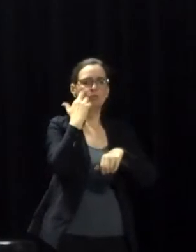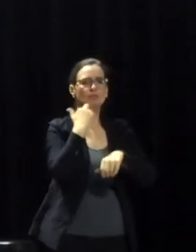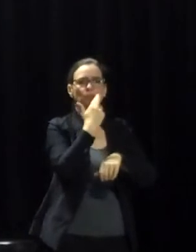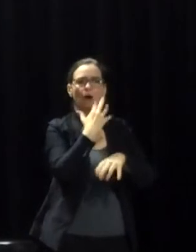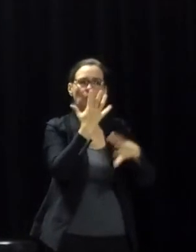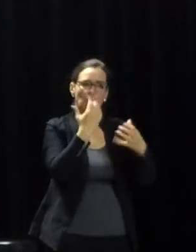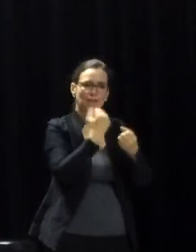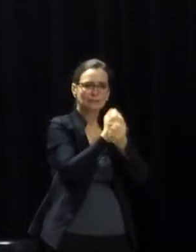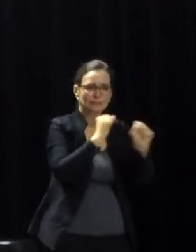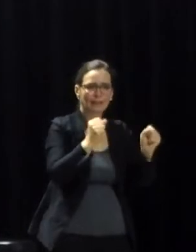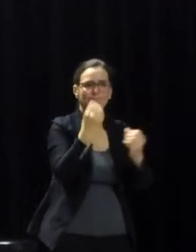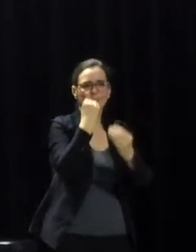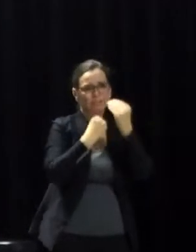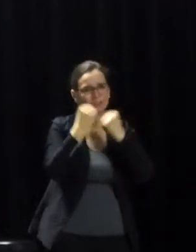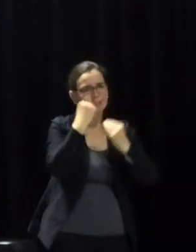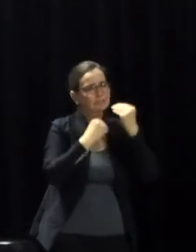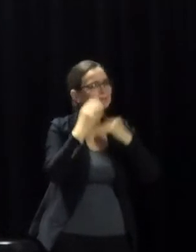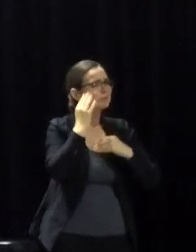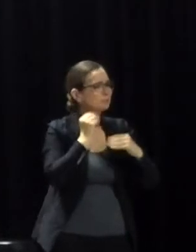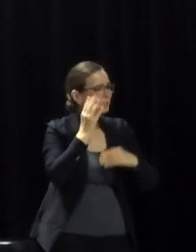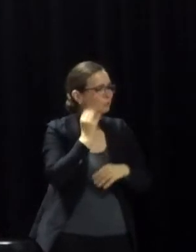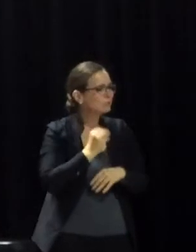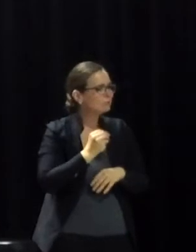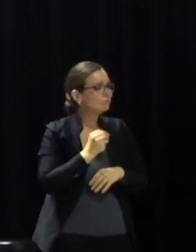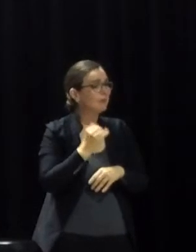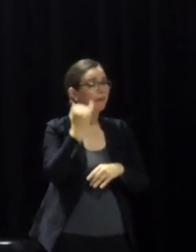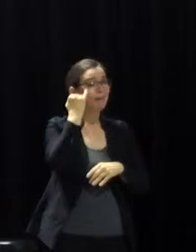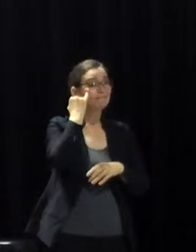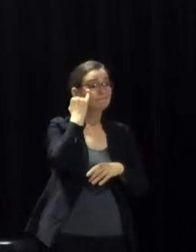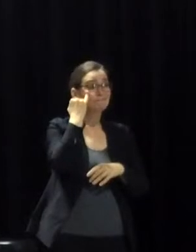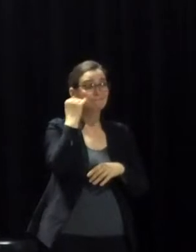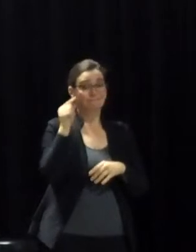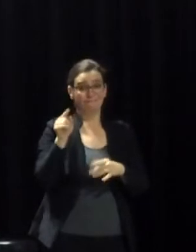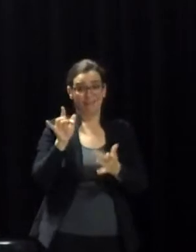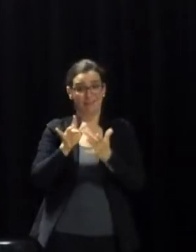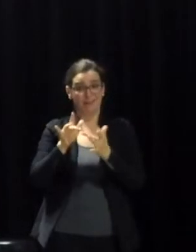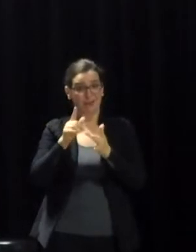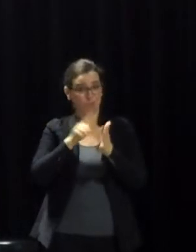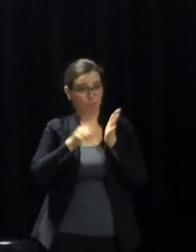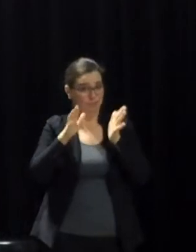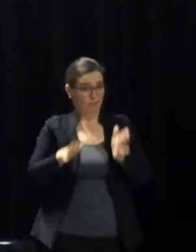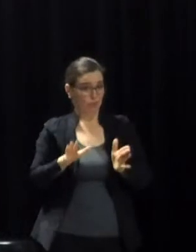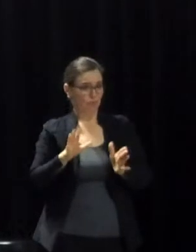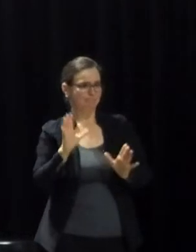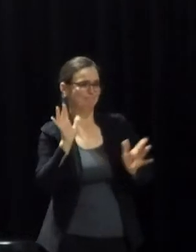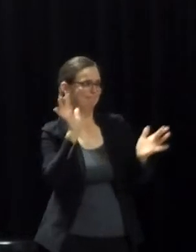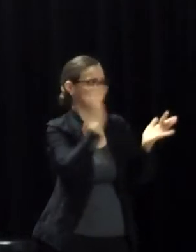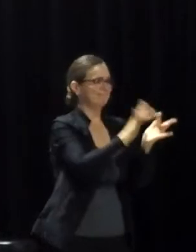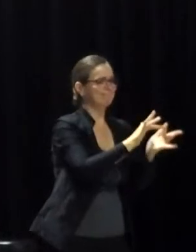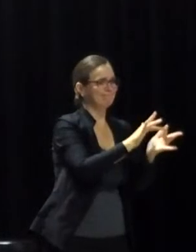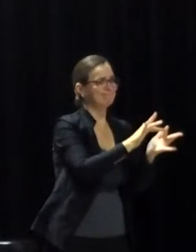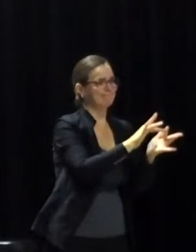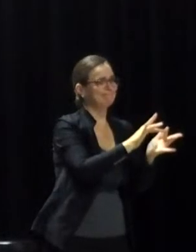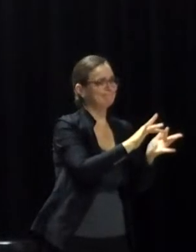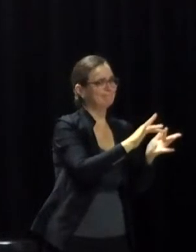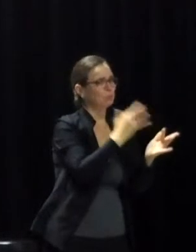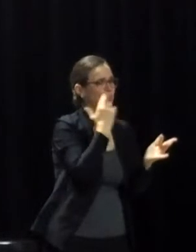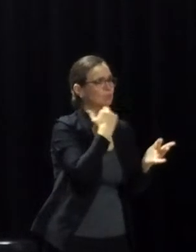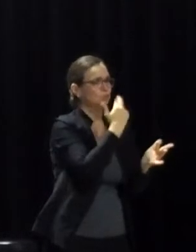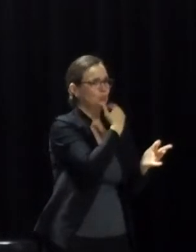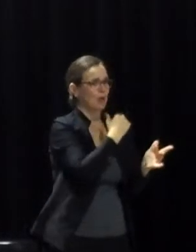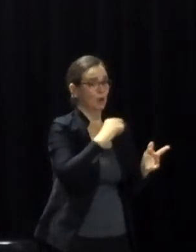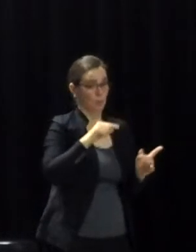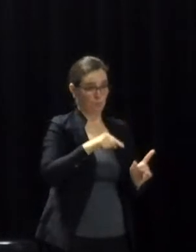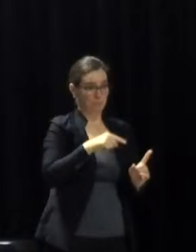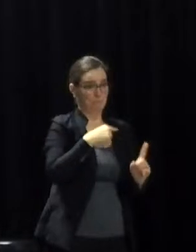an inspection that what is happening. They just get a spot check in a way, for the lack of the better word. And if they do find,